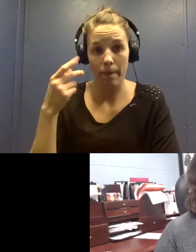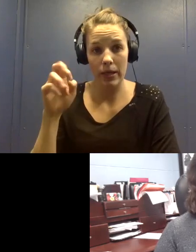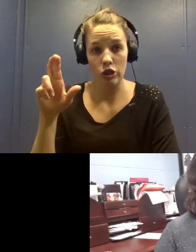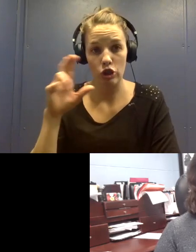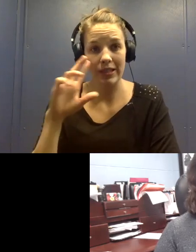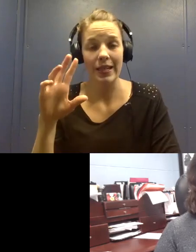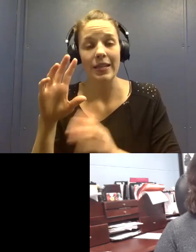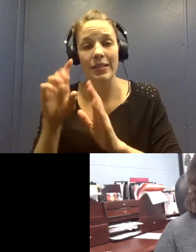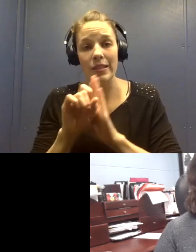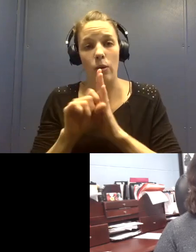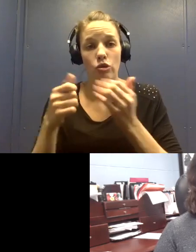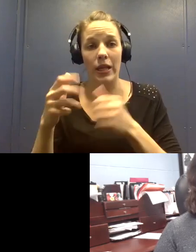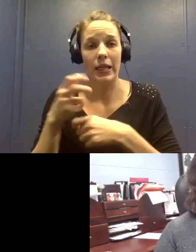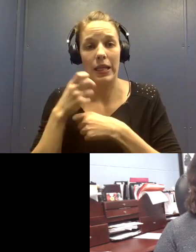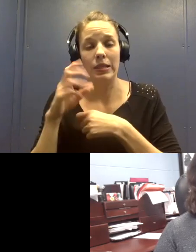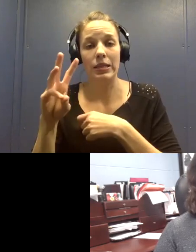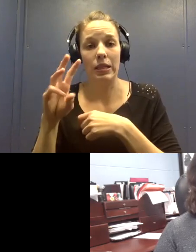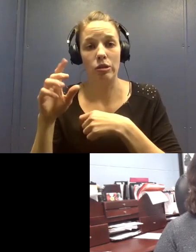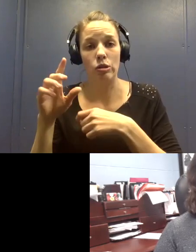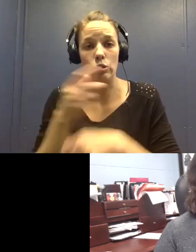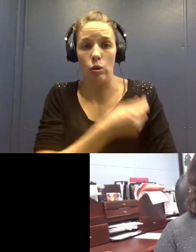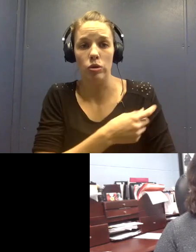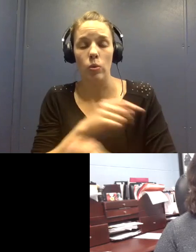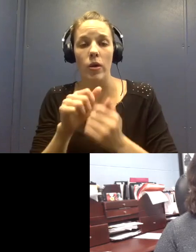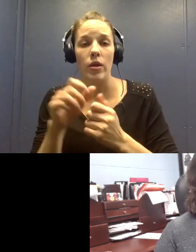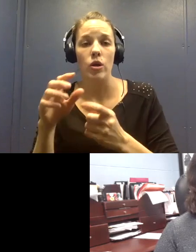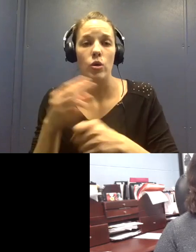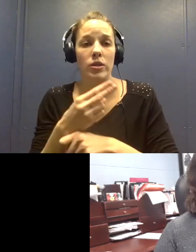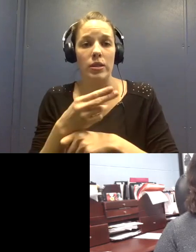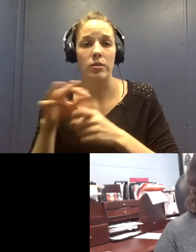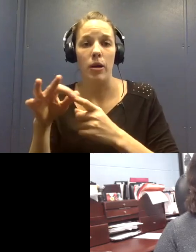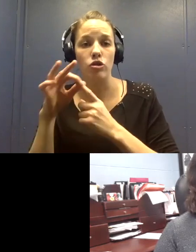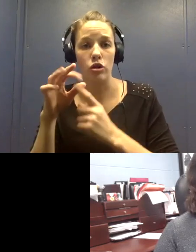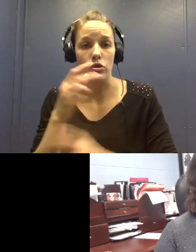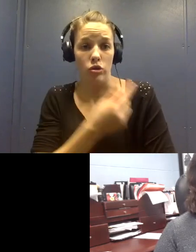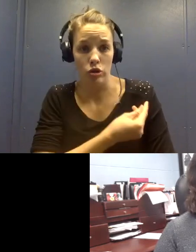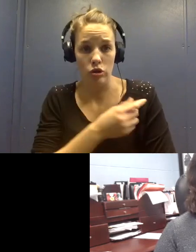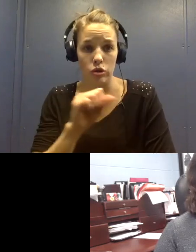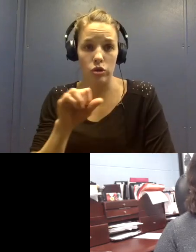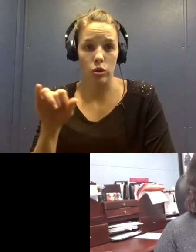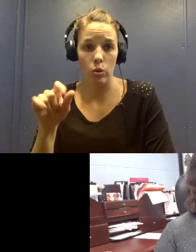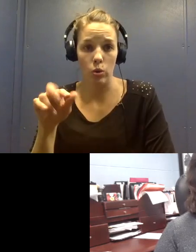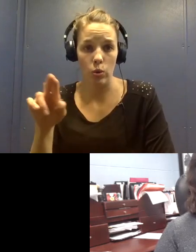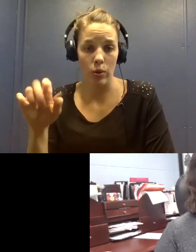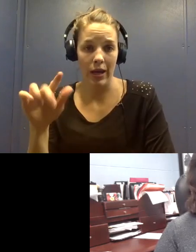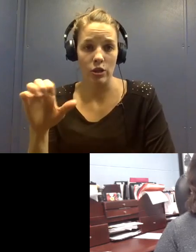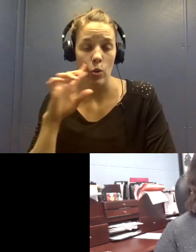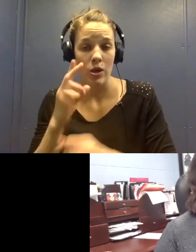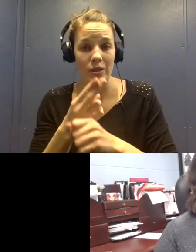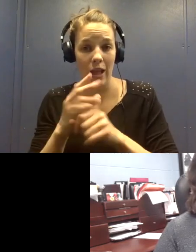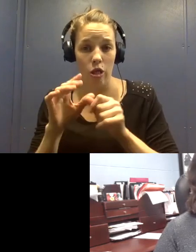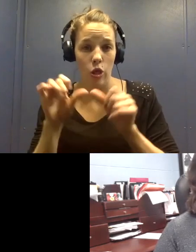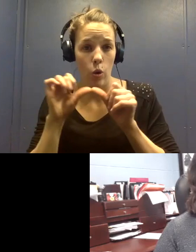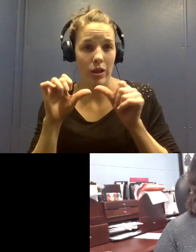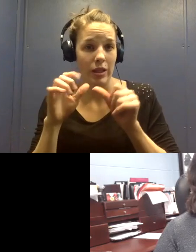dose from the Pfizer vaccine vials with the use of special syringes. Will these be used locally in regards to what you guys are doing? And then